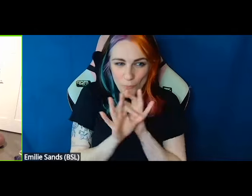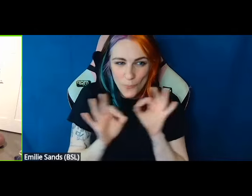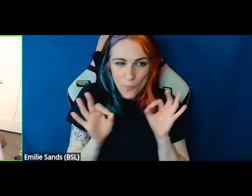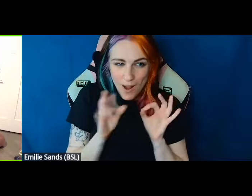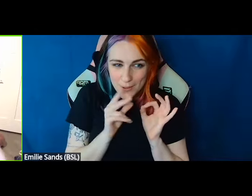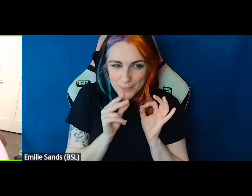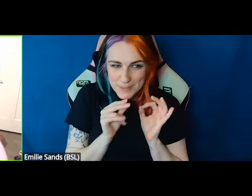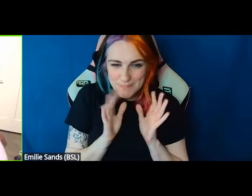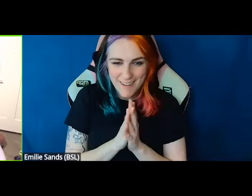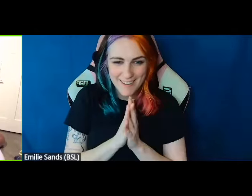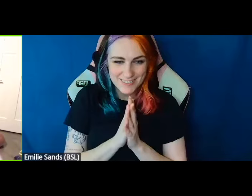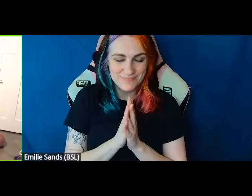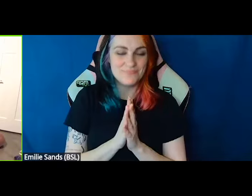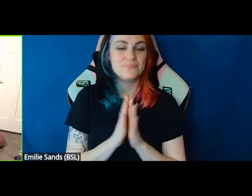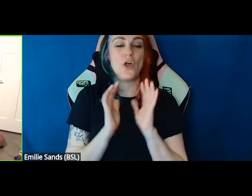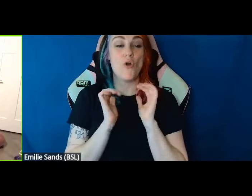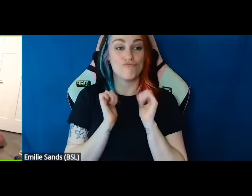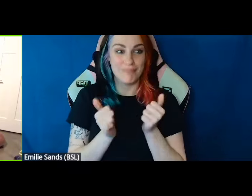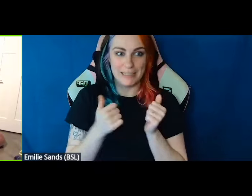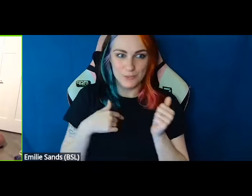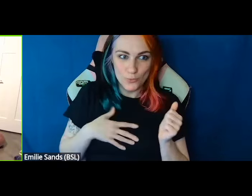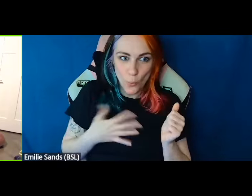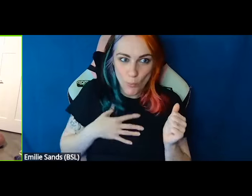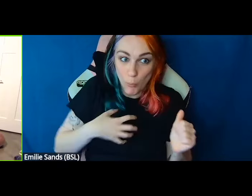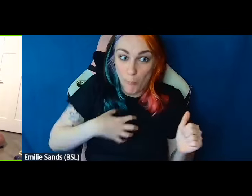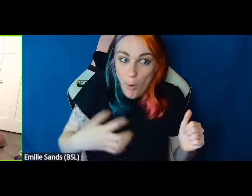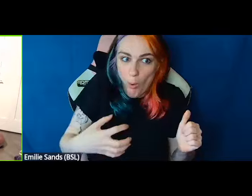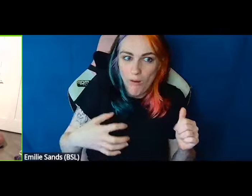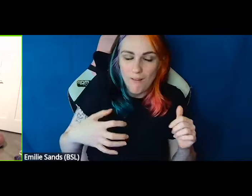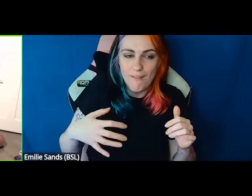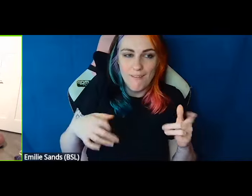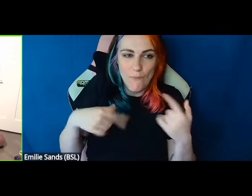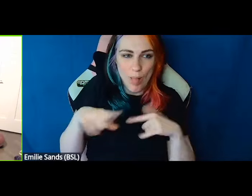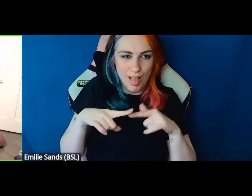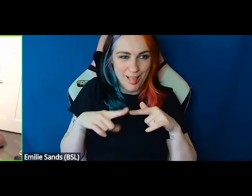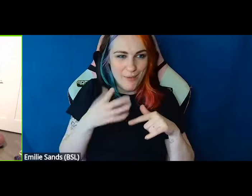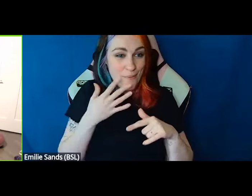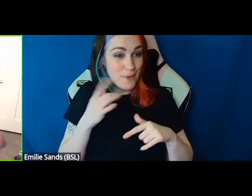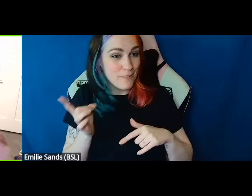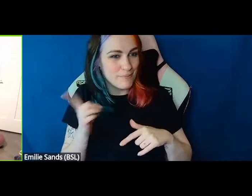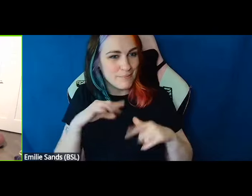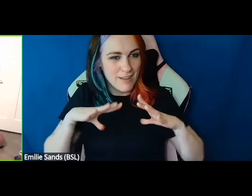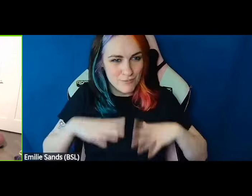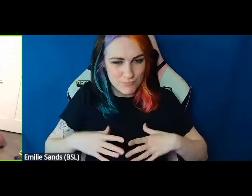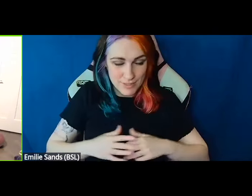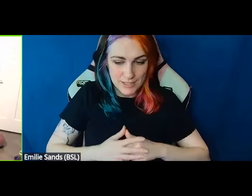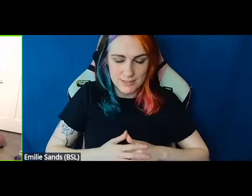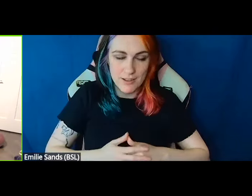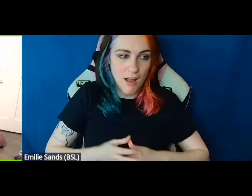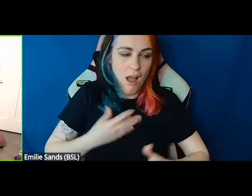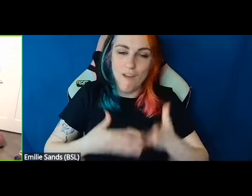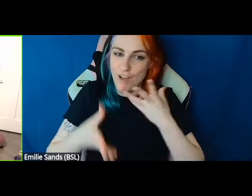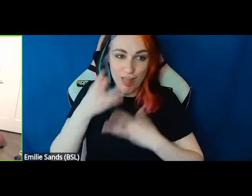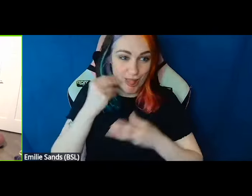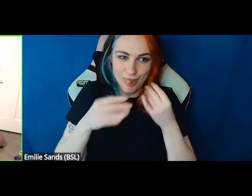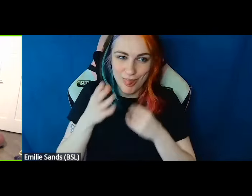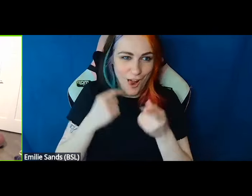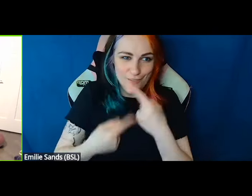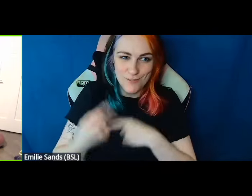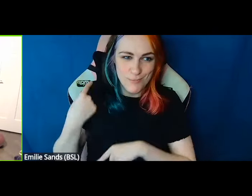All right, trying to not jump scare everyone as we come back from a break. I swear I've learned my lesson. All